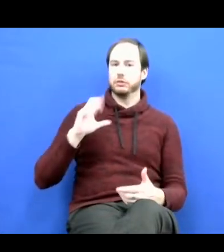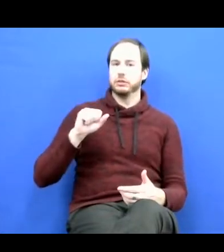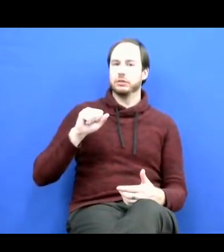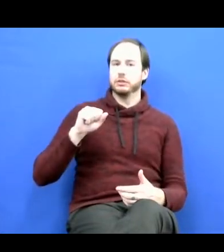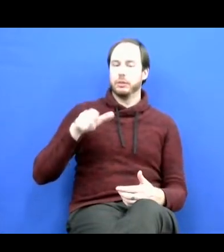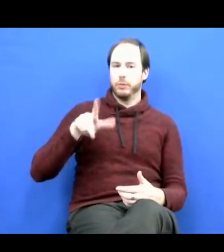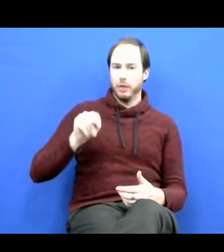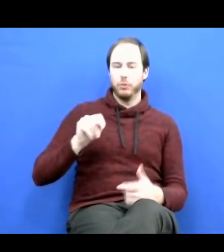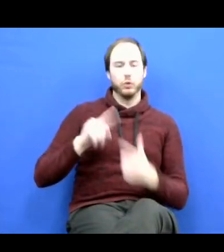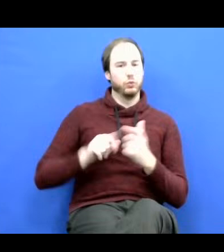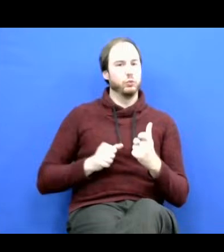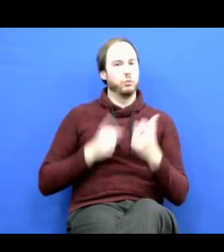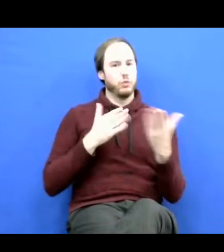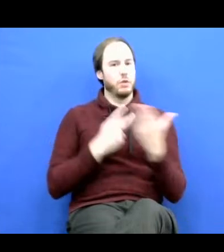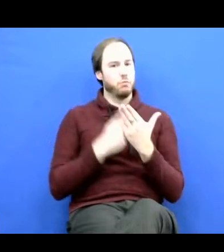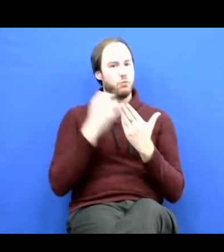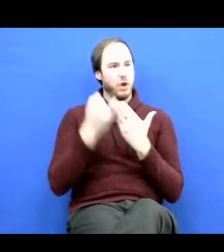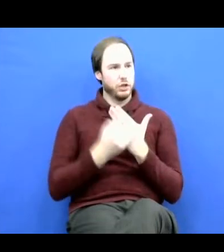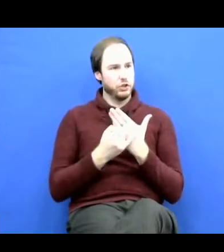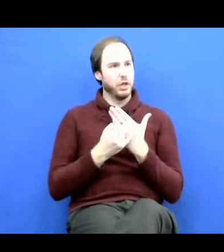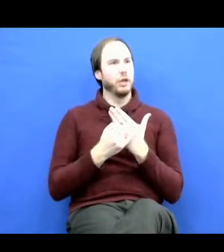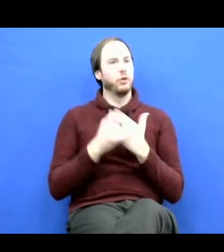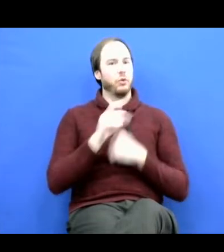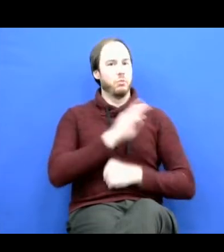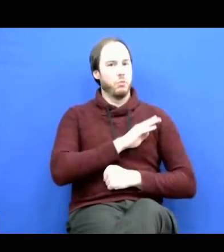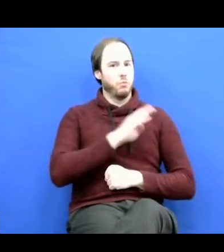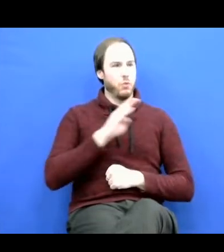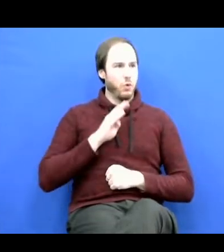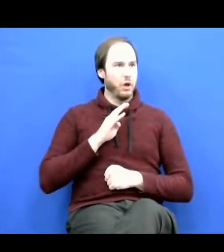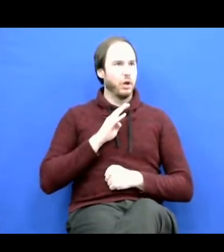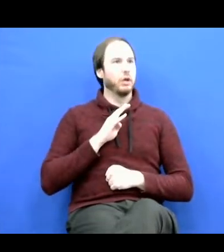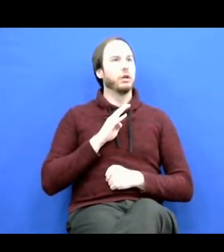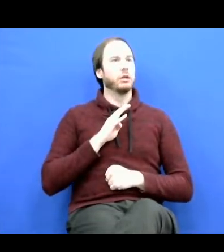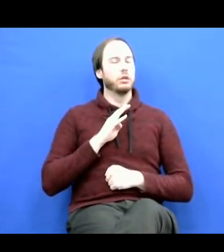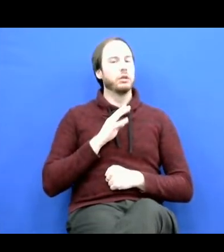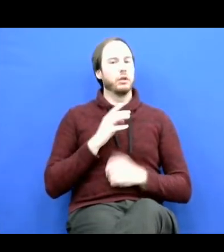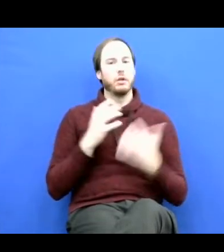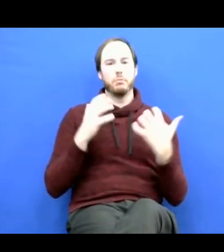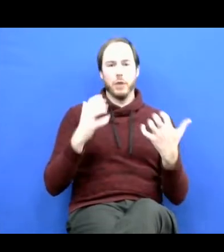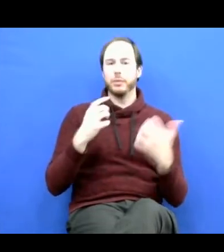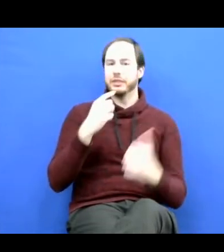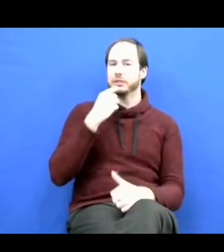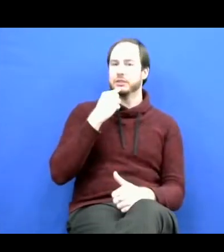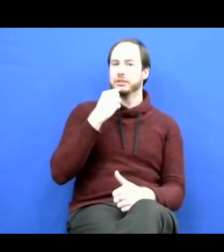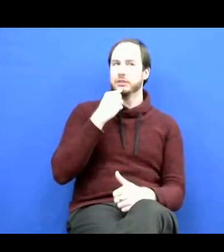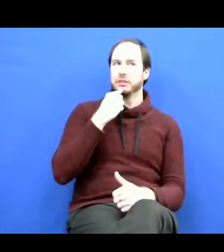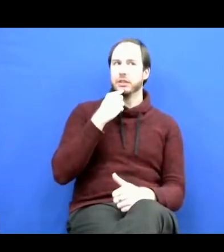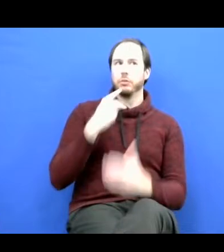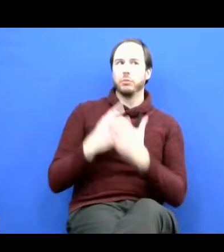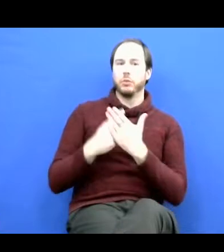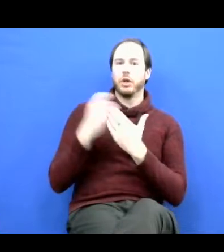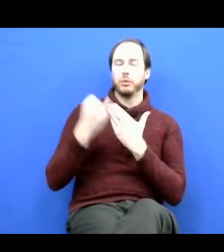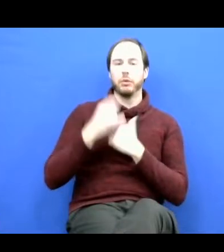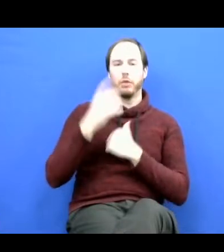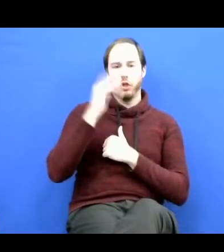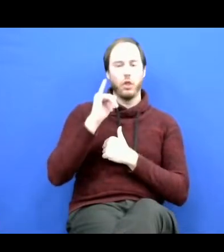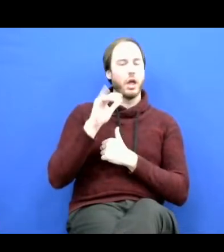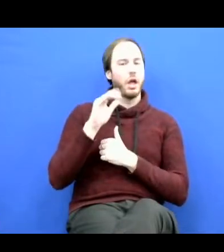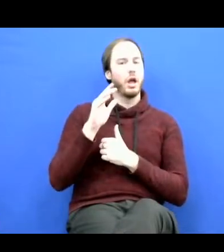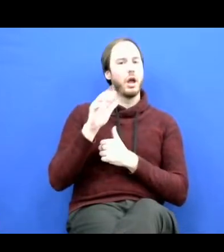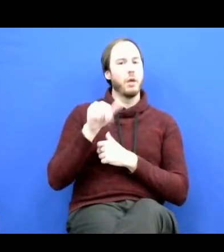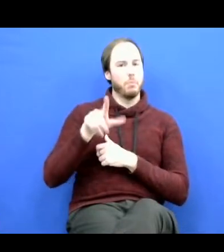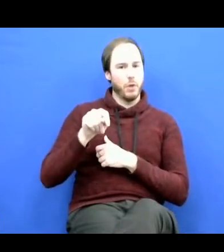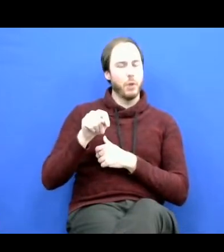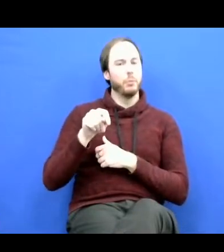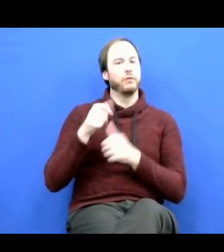presented this project to the board. The project, as the public notice states, is an apartment project, market